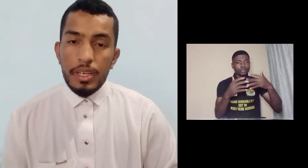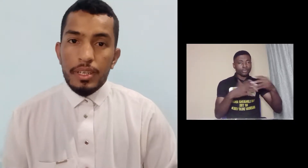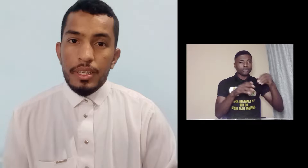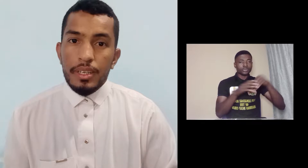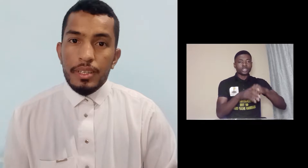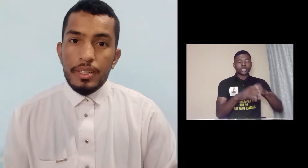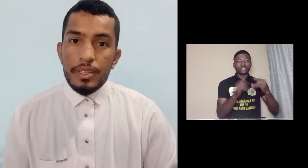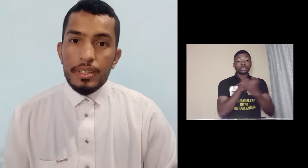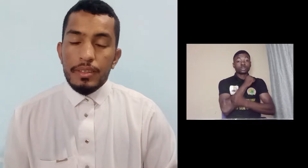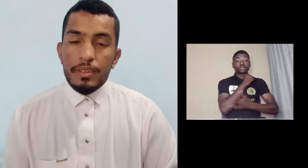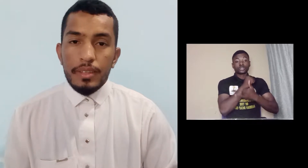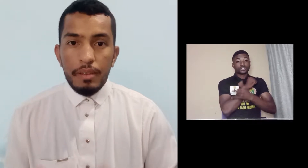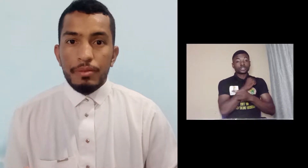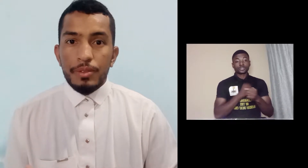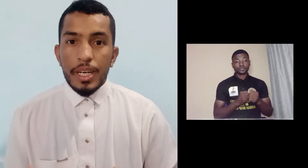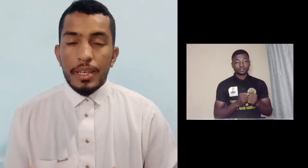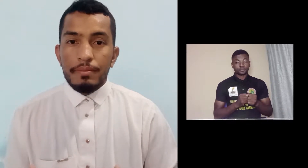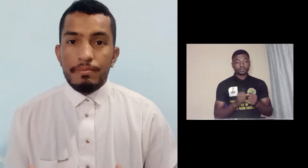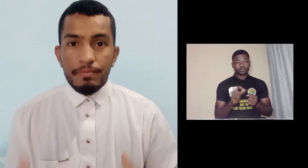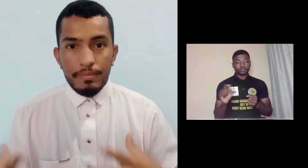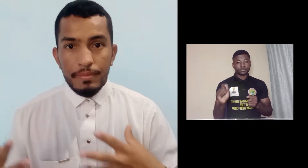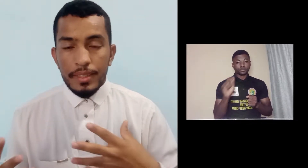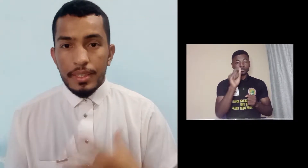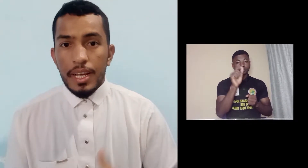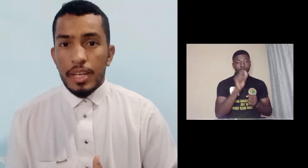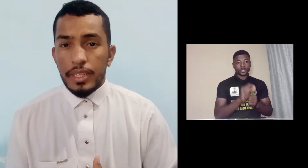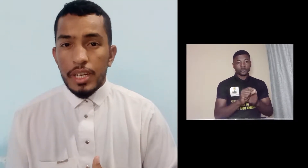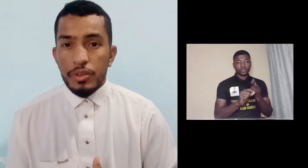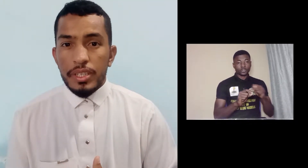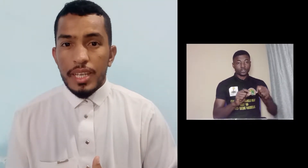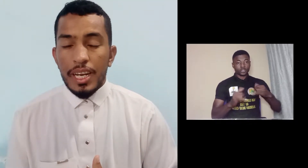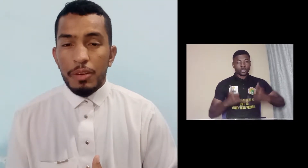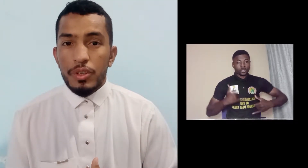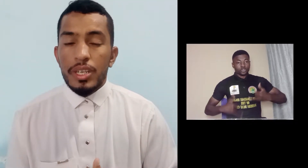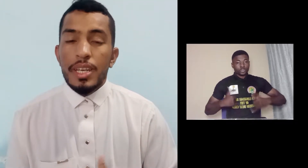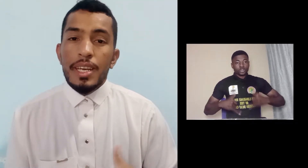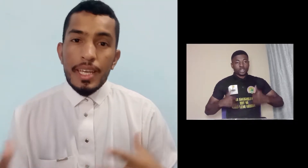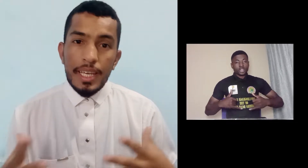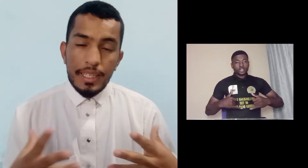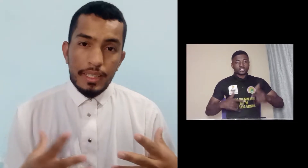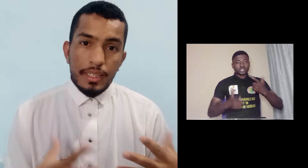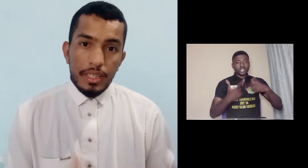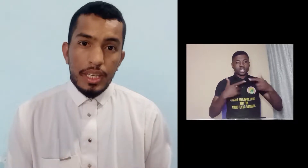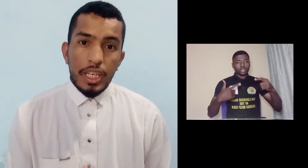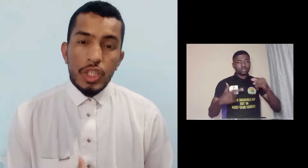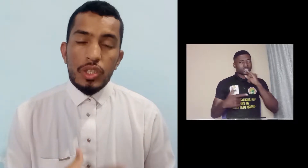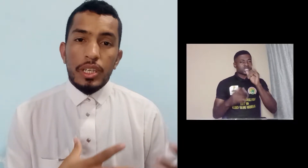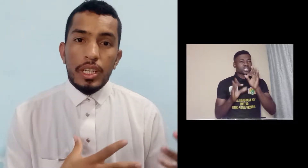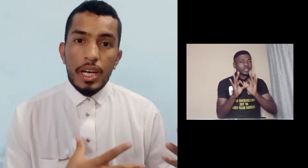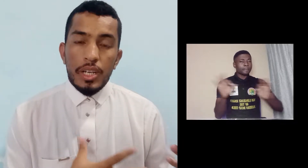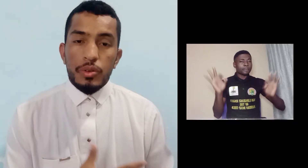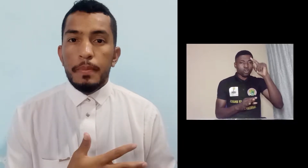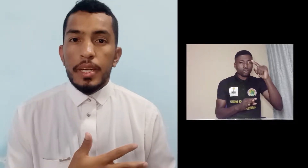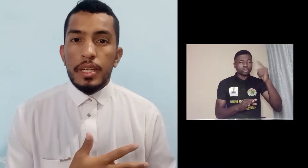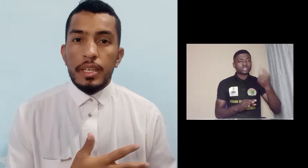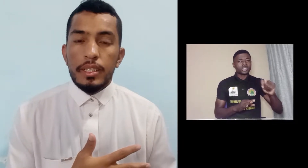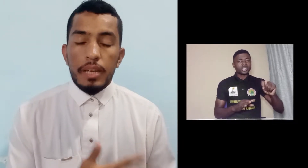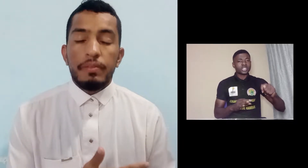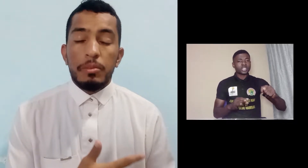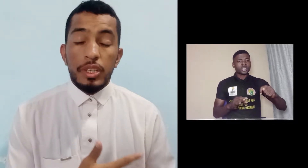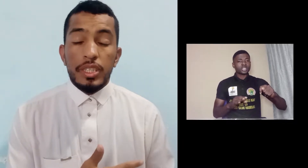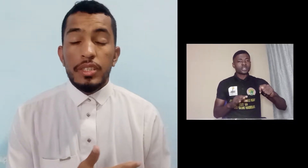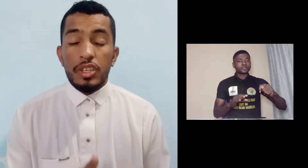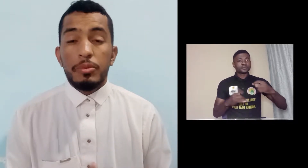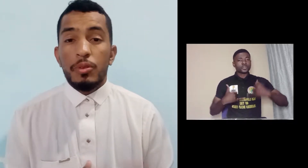country. Therefore, the Algerian Sign Language is key to Algerian